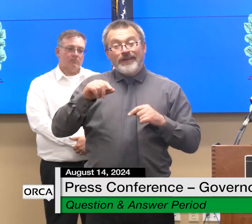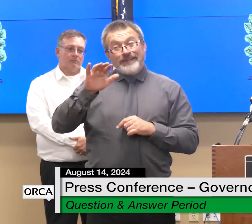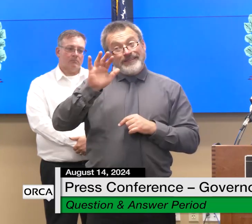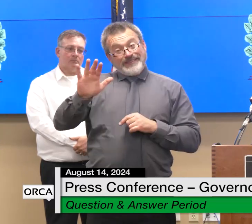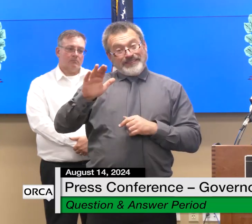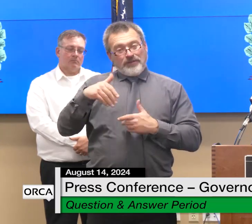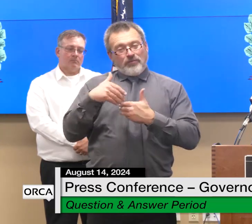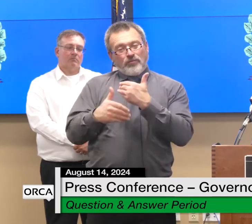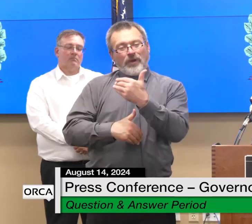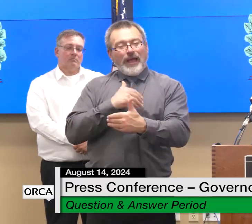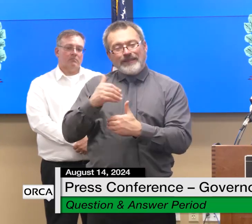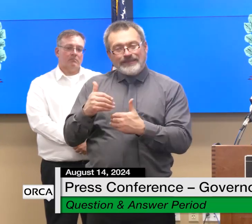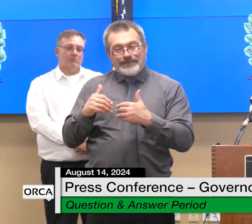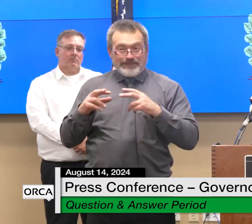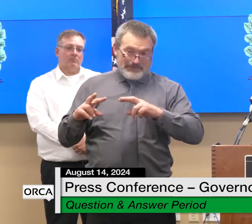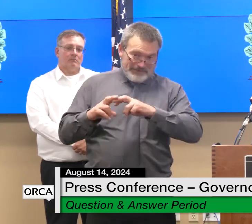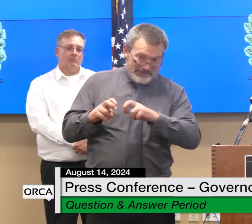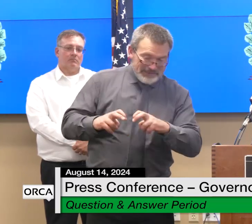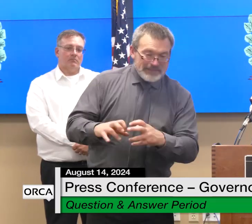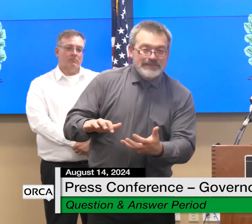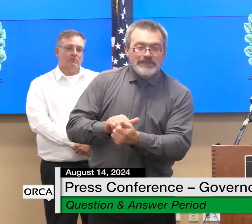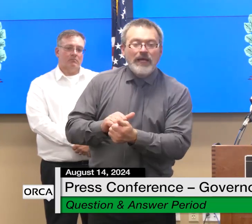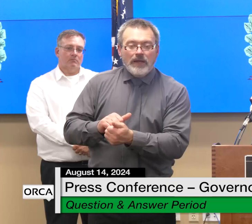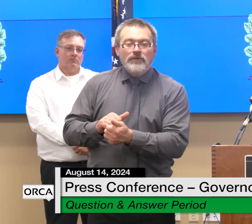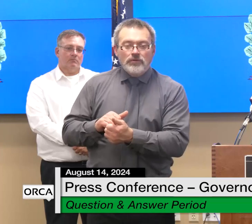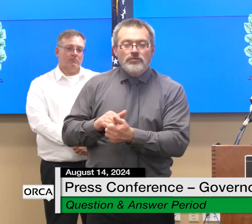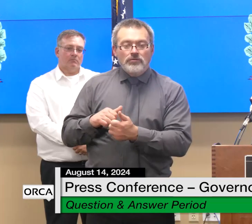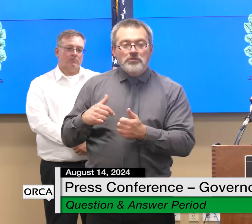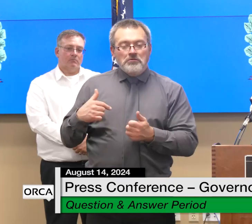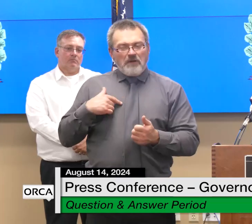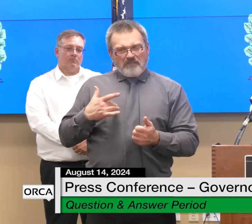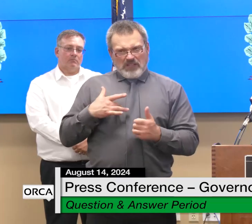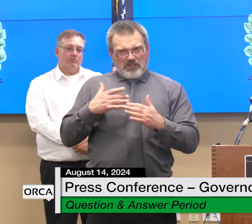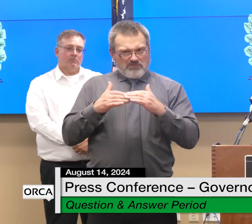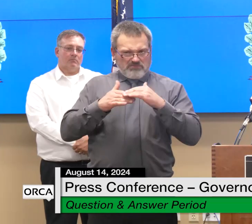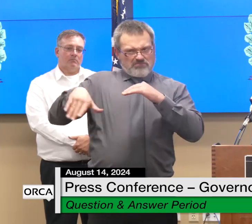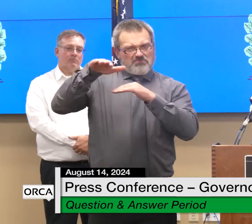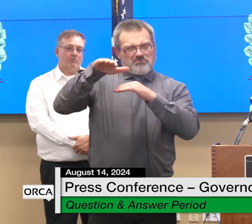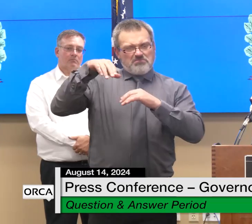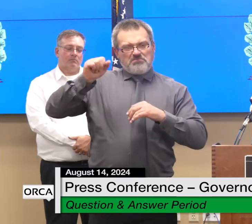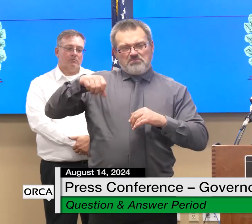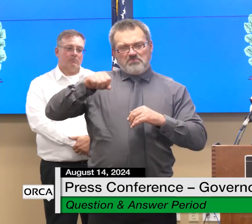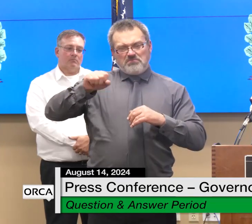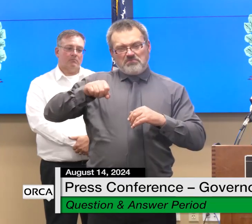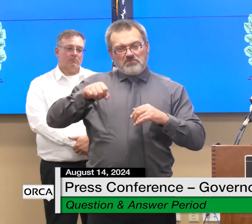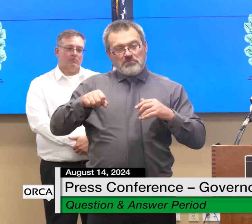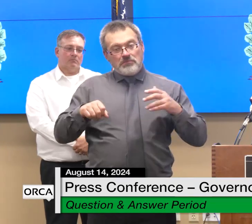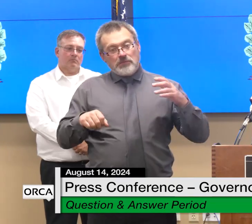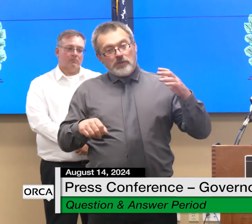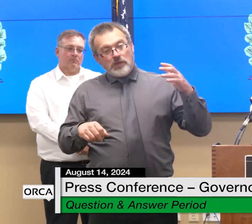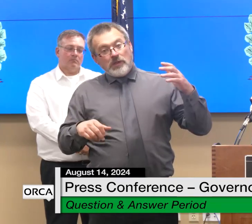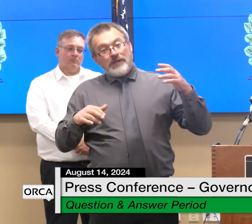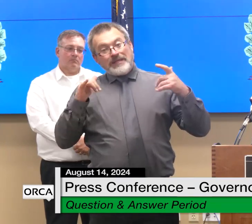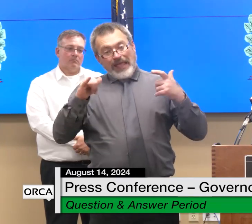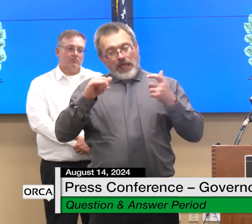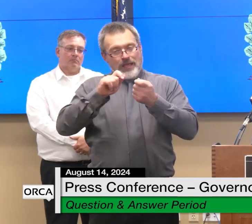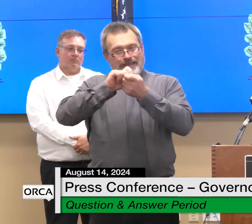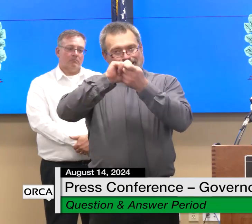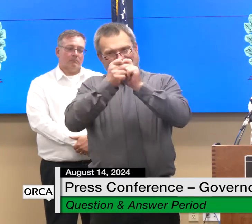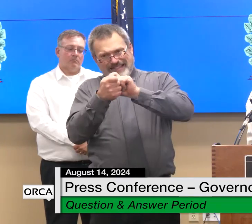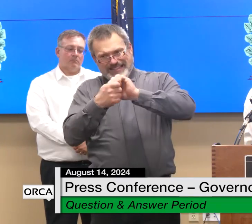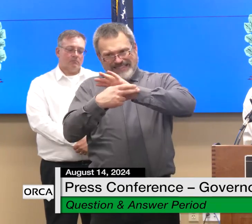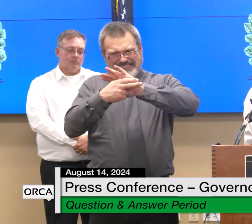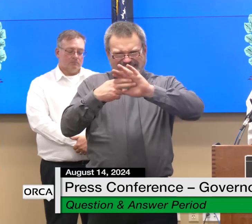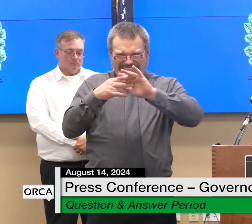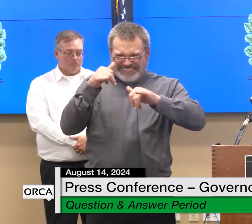damage assessments, and we believe we've met threshold. We ask the White House for a major disaster declaration. That, if